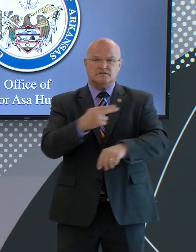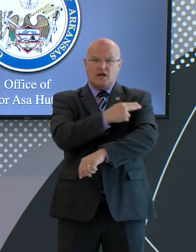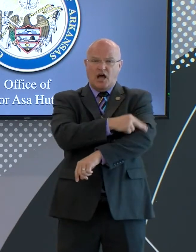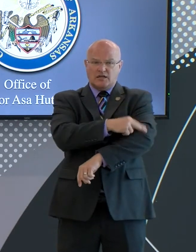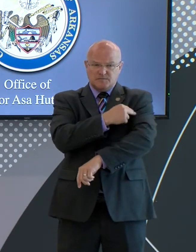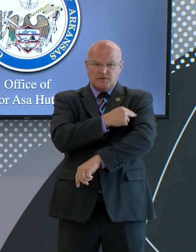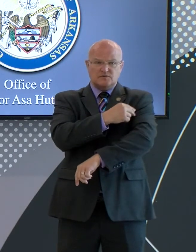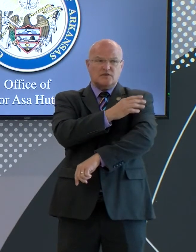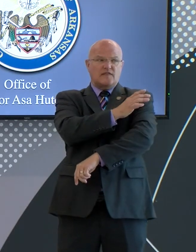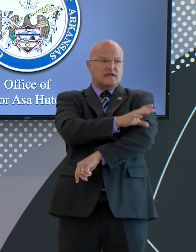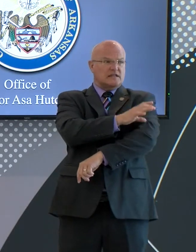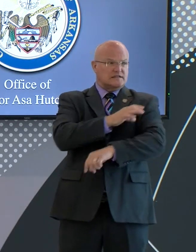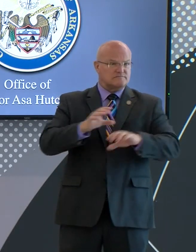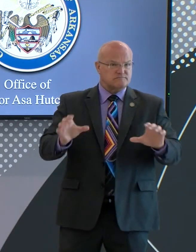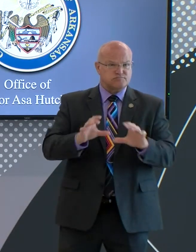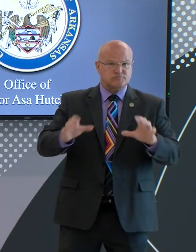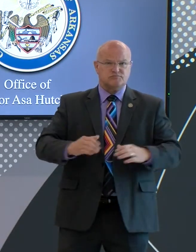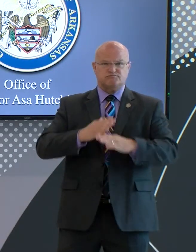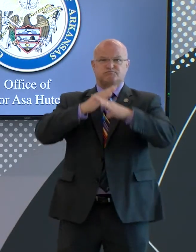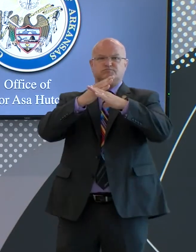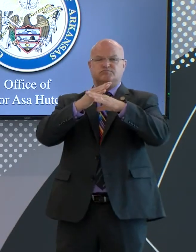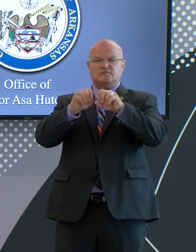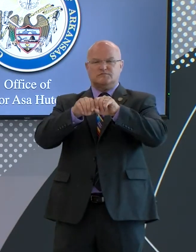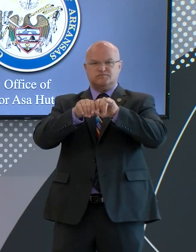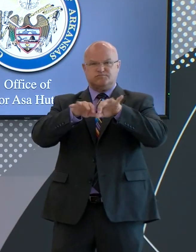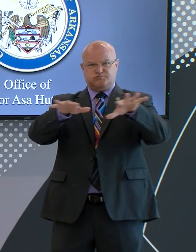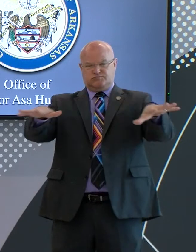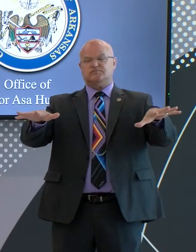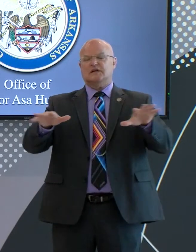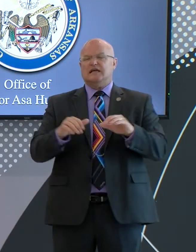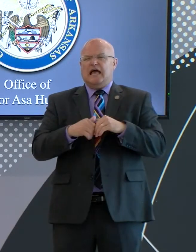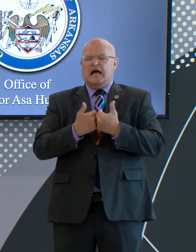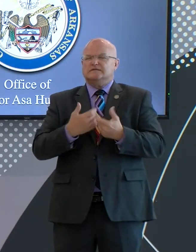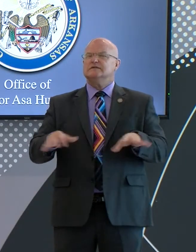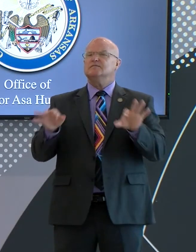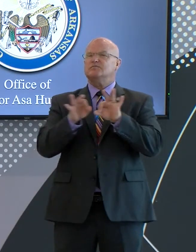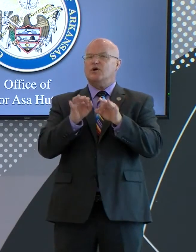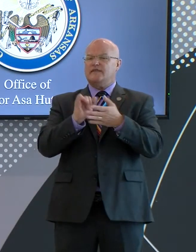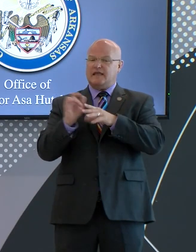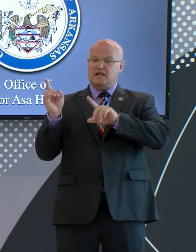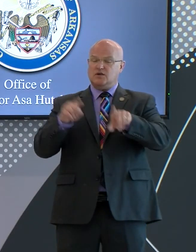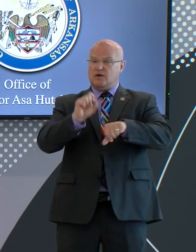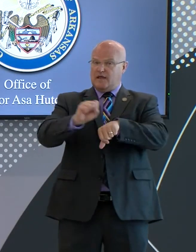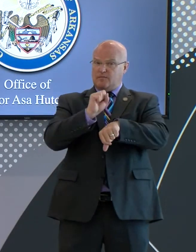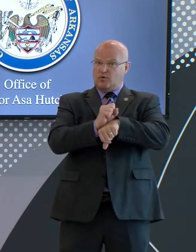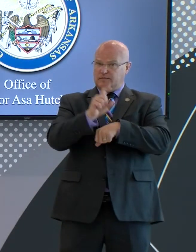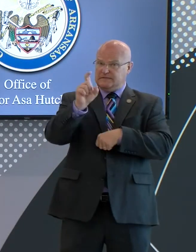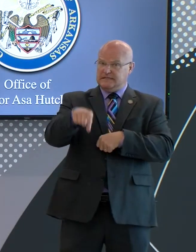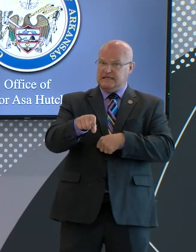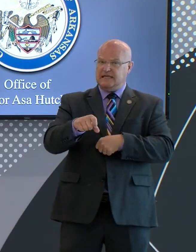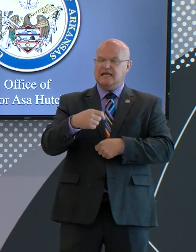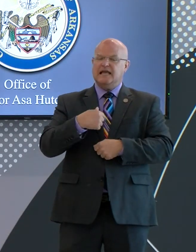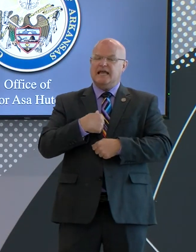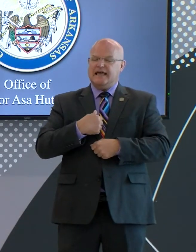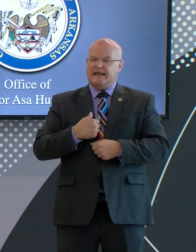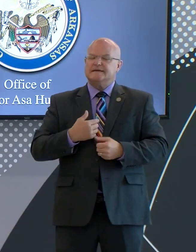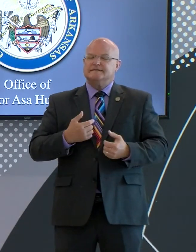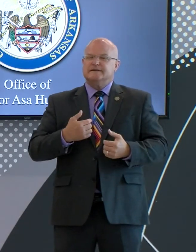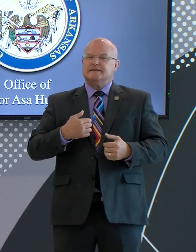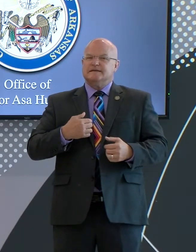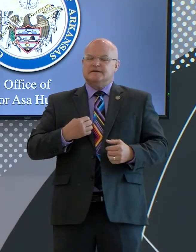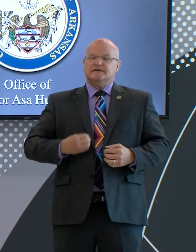our clinics have done to prevent the spread of COVID-19, and how it was important that he go to that appointment. And I was very encouraged when